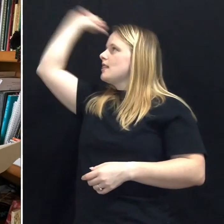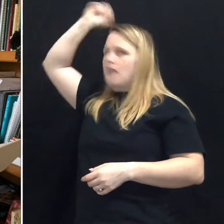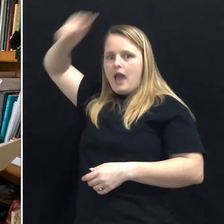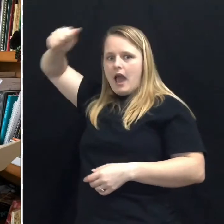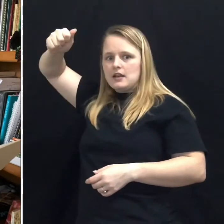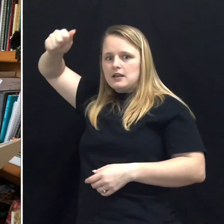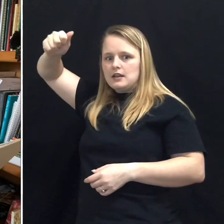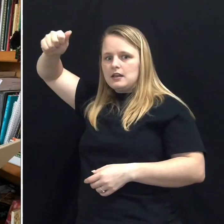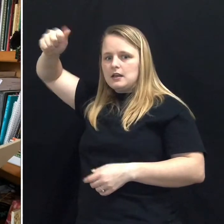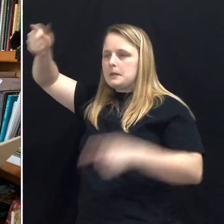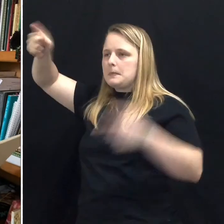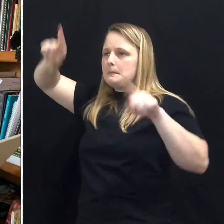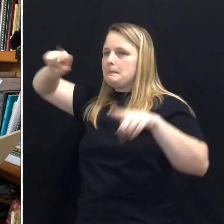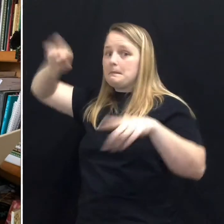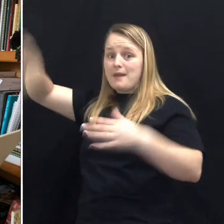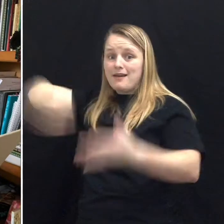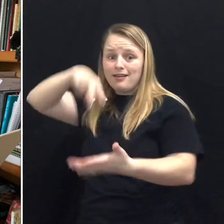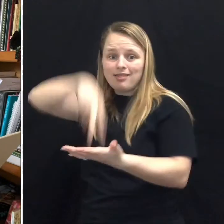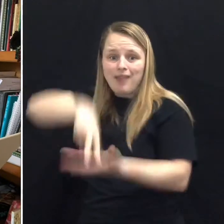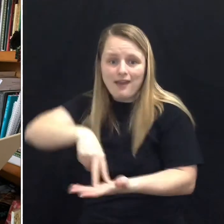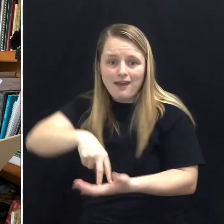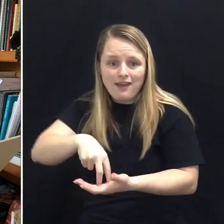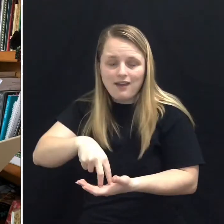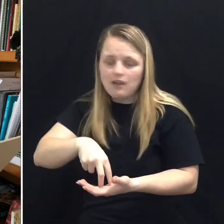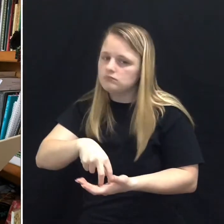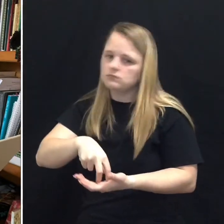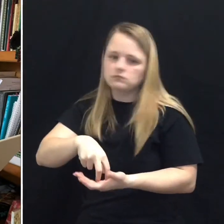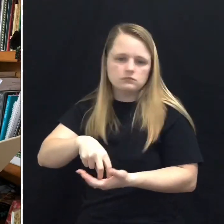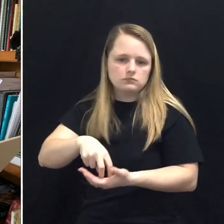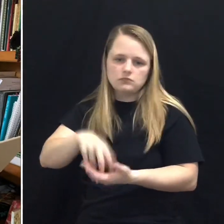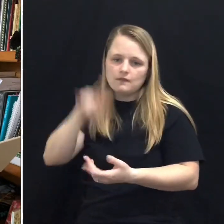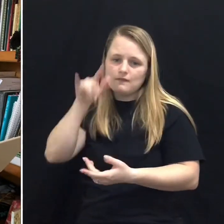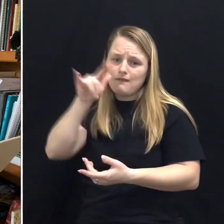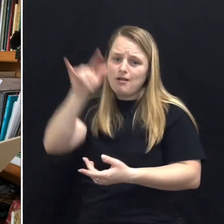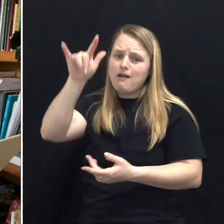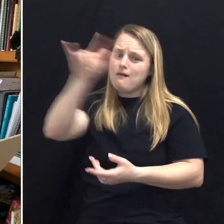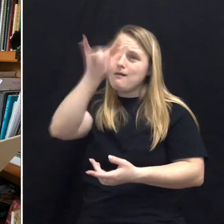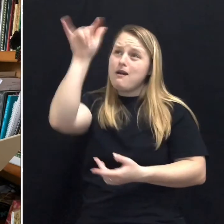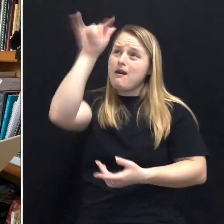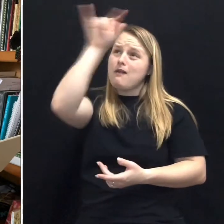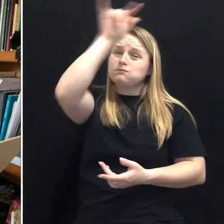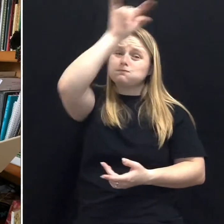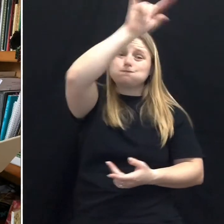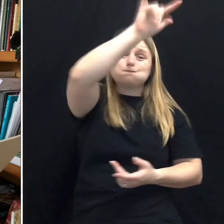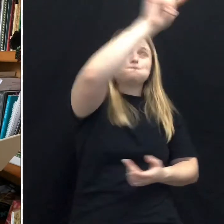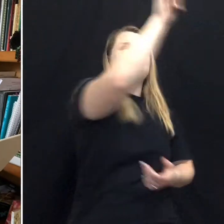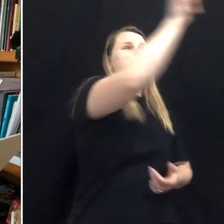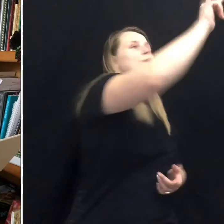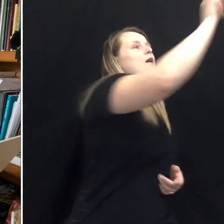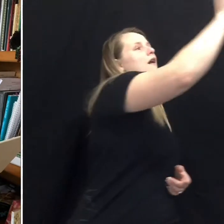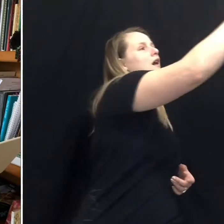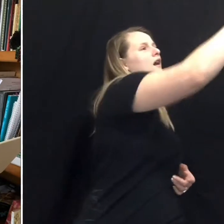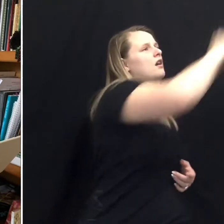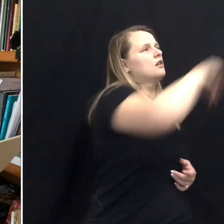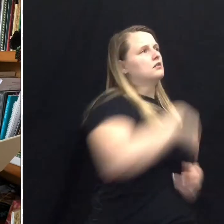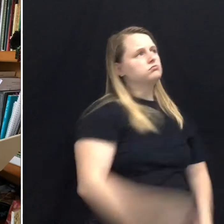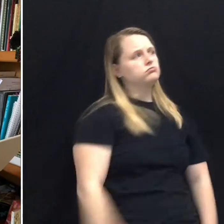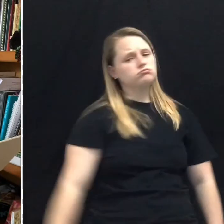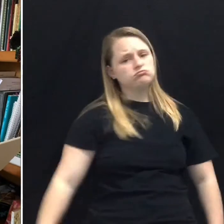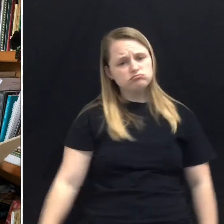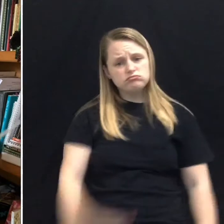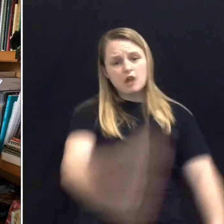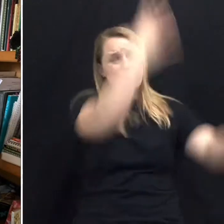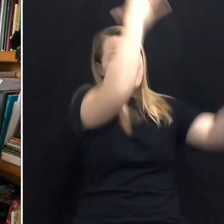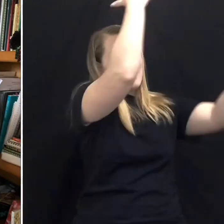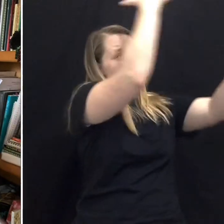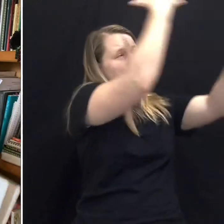midair. But instead of landing, he just kept on flying higher and higher until